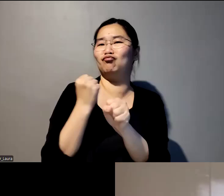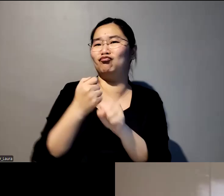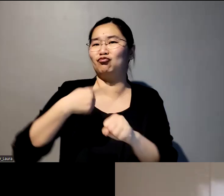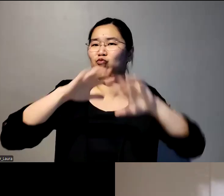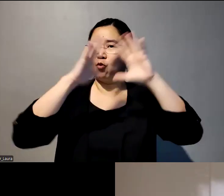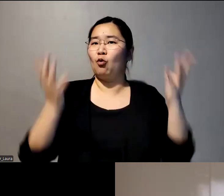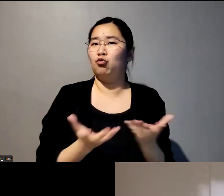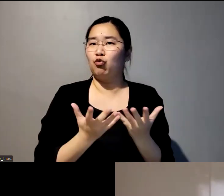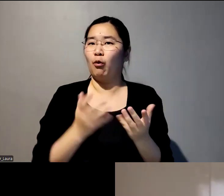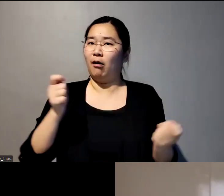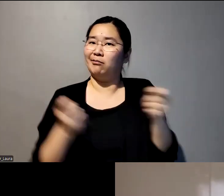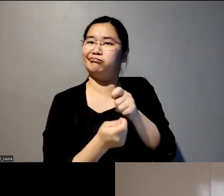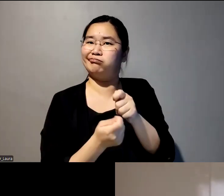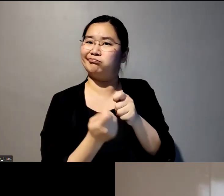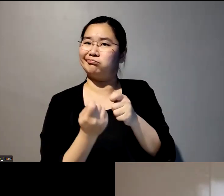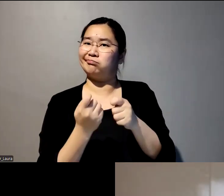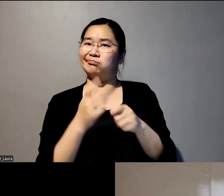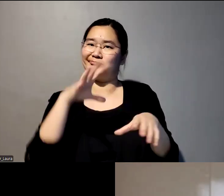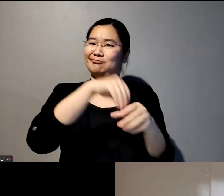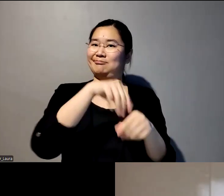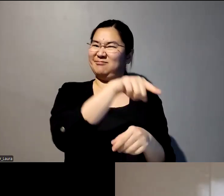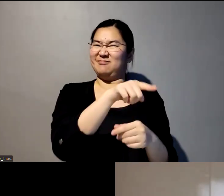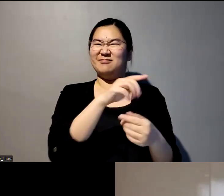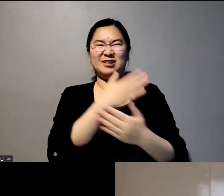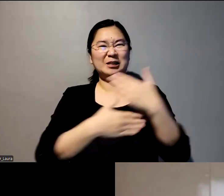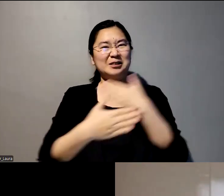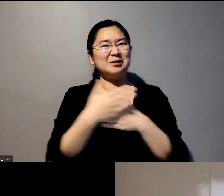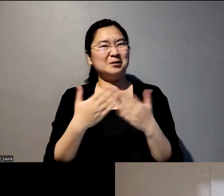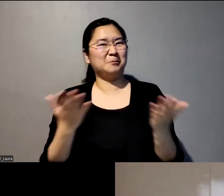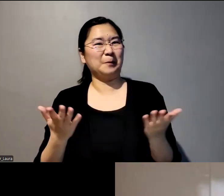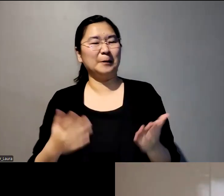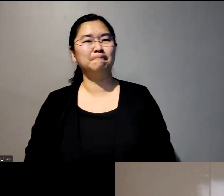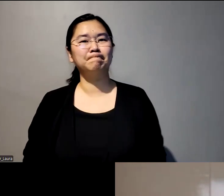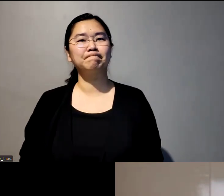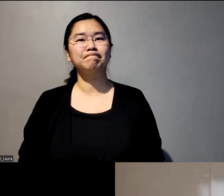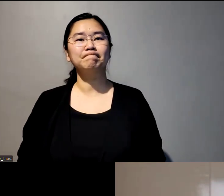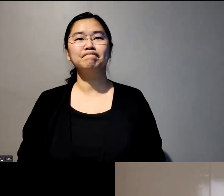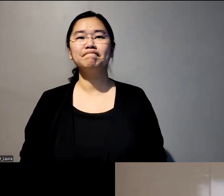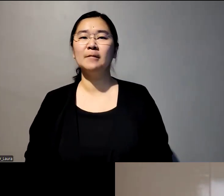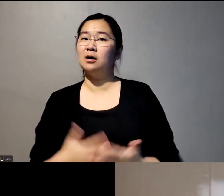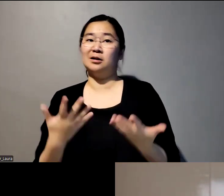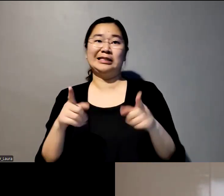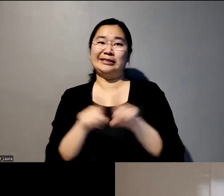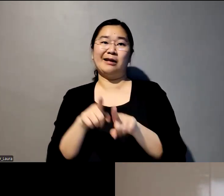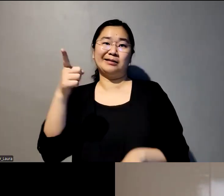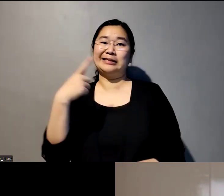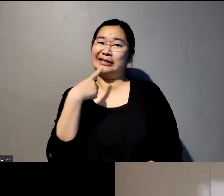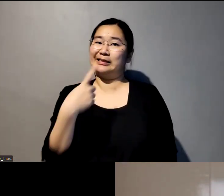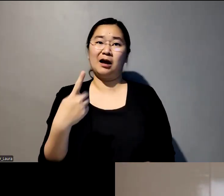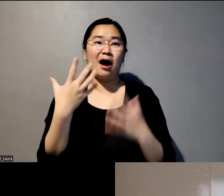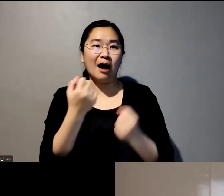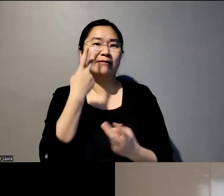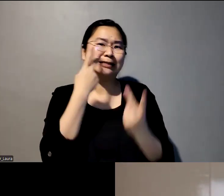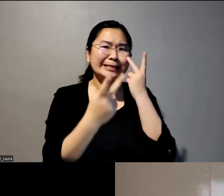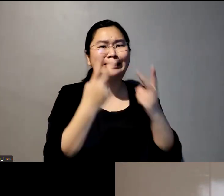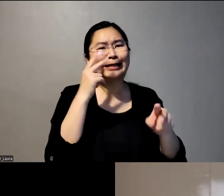smaller organizations which can actually implement community solutions don't get a piece of this pie. So many, many